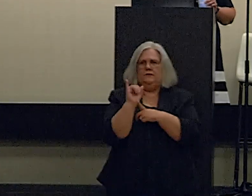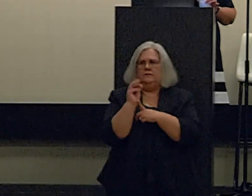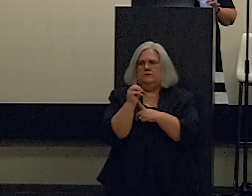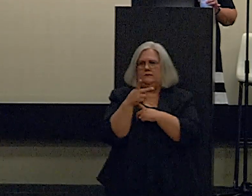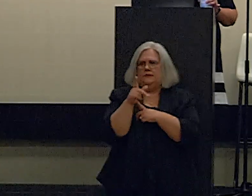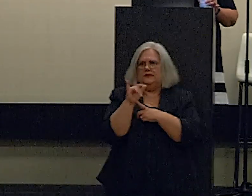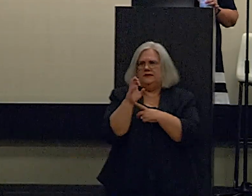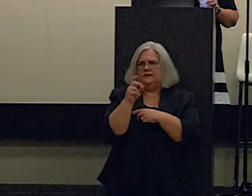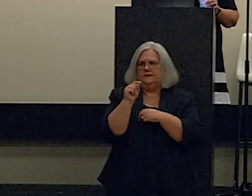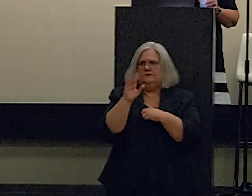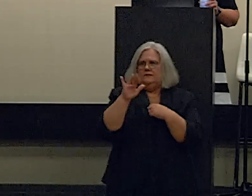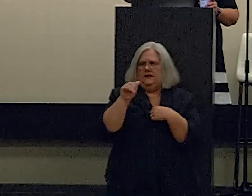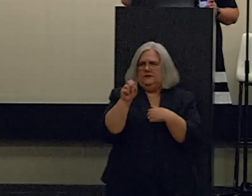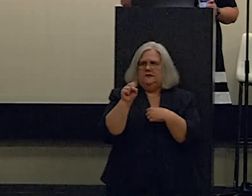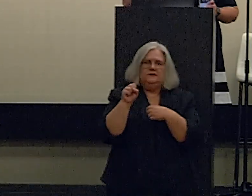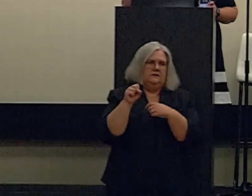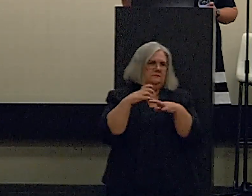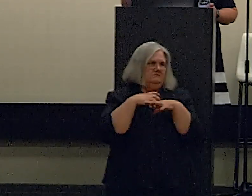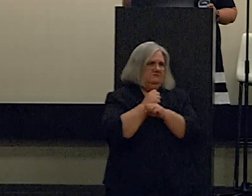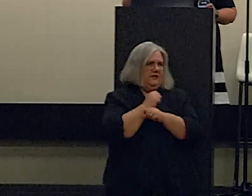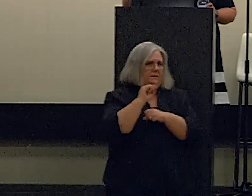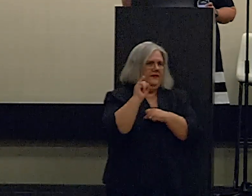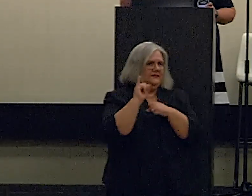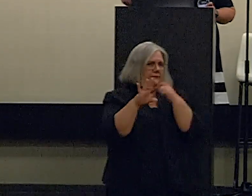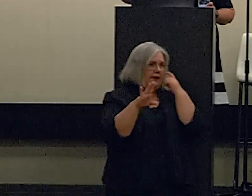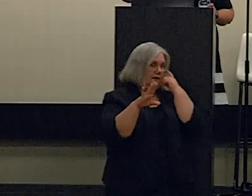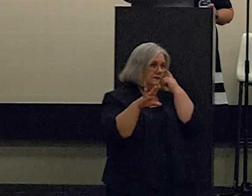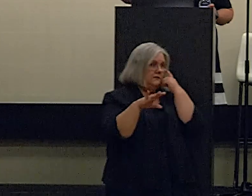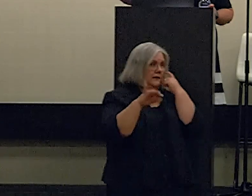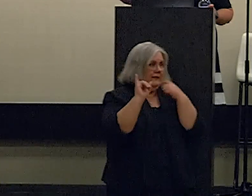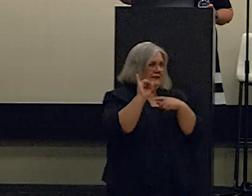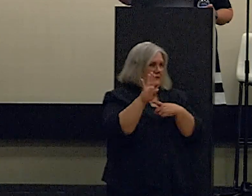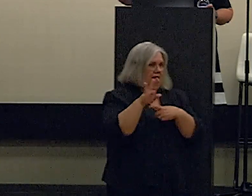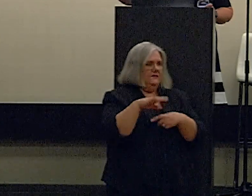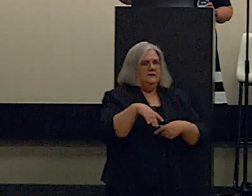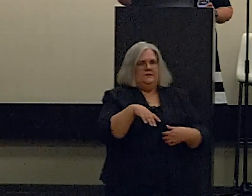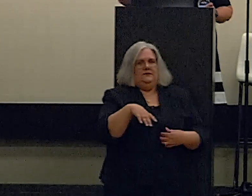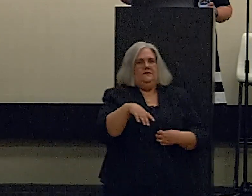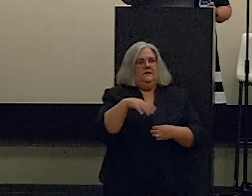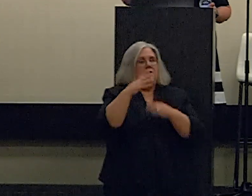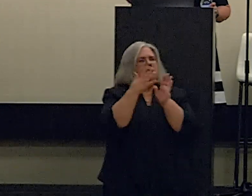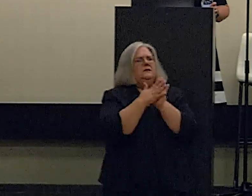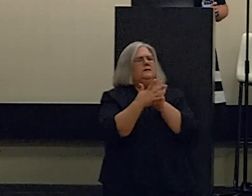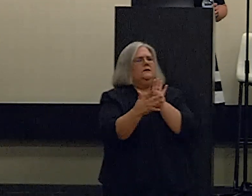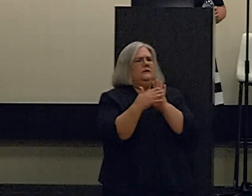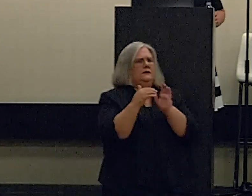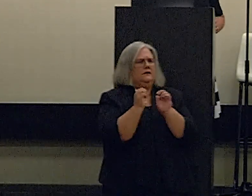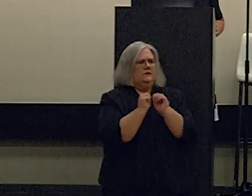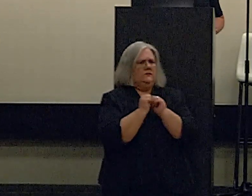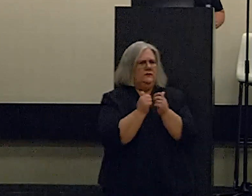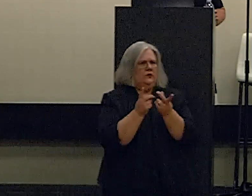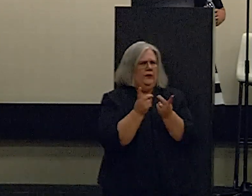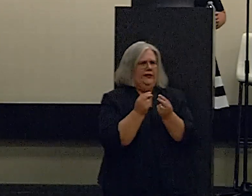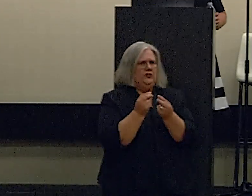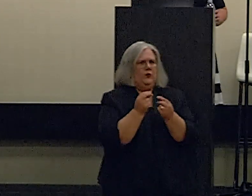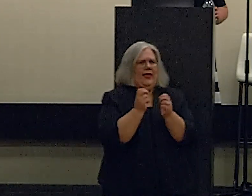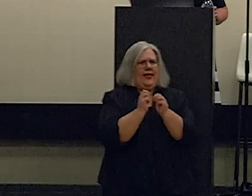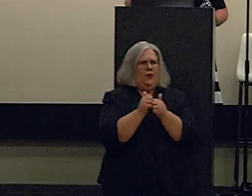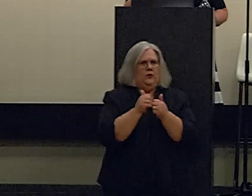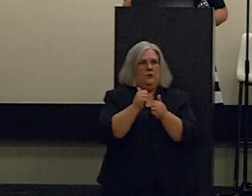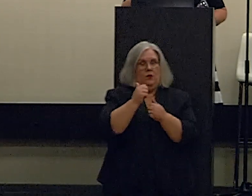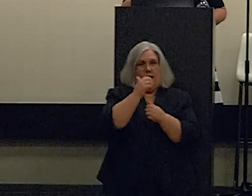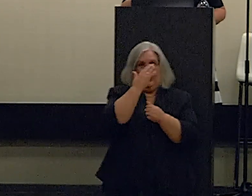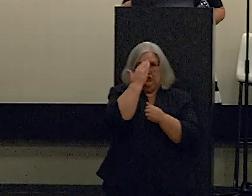We're kind of familiar with this? Okay. But how often do they take the next step and say how to actually be consciously